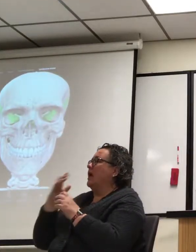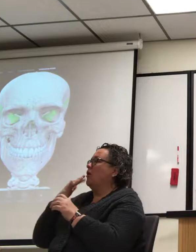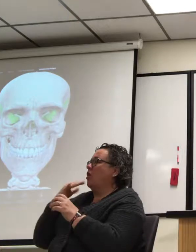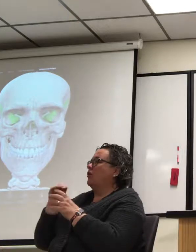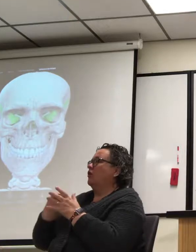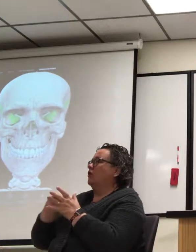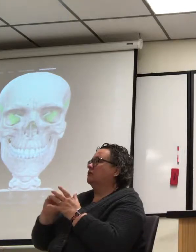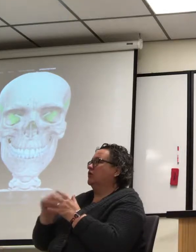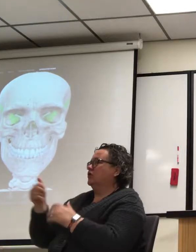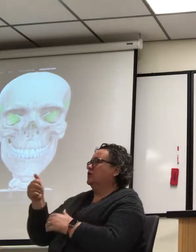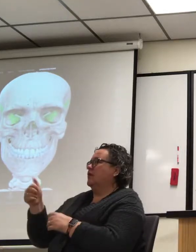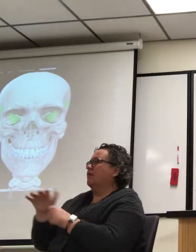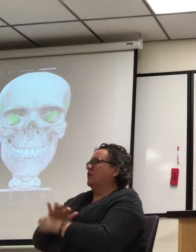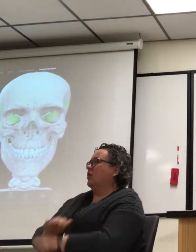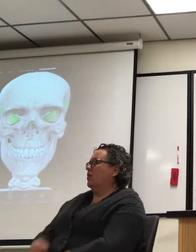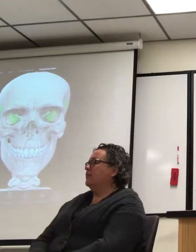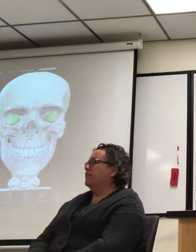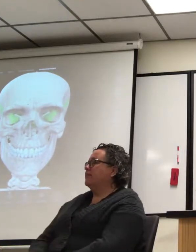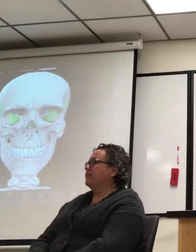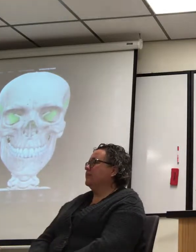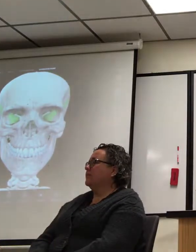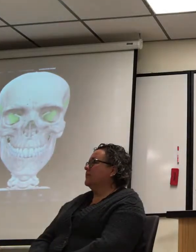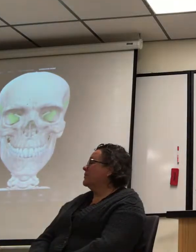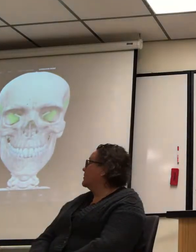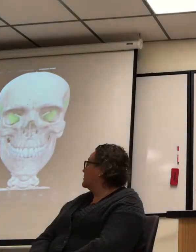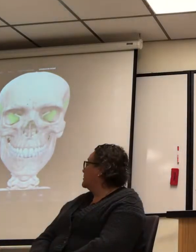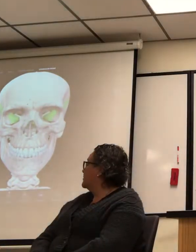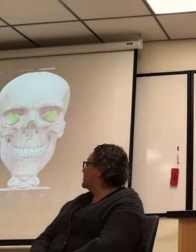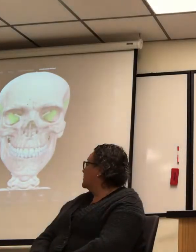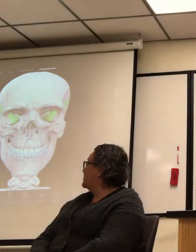So using the app, I have the sphenoid bone highlighted.